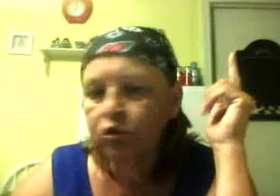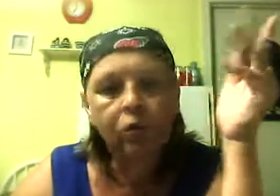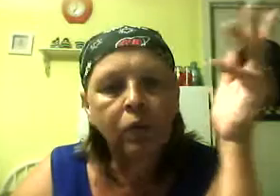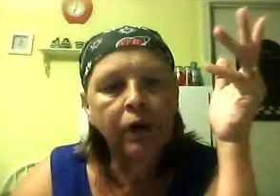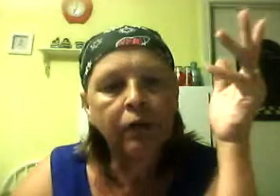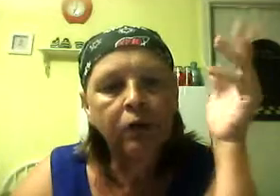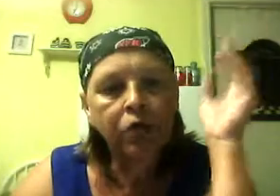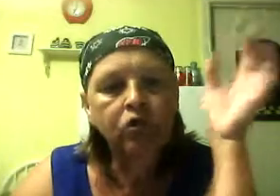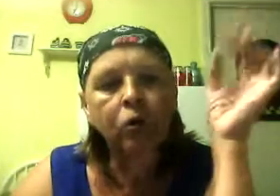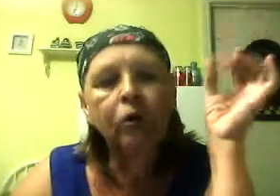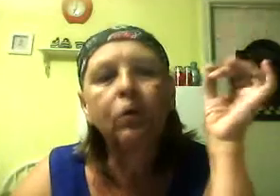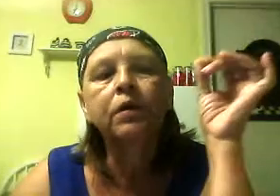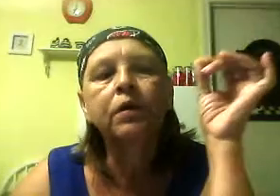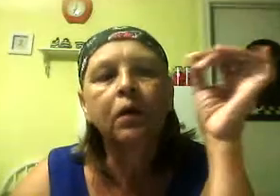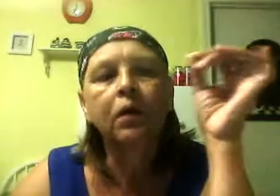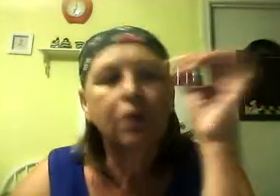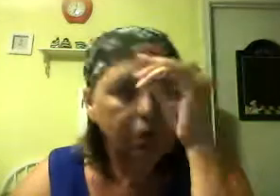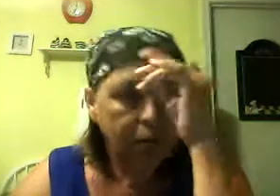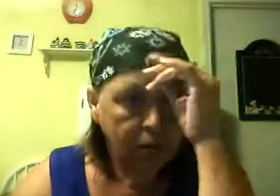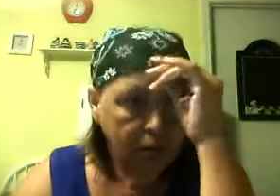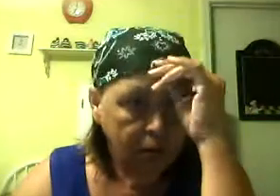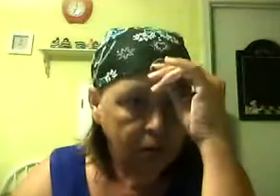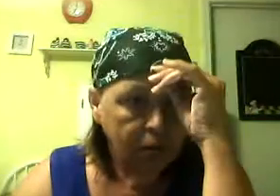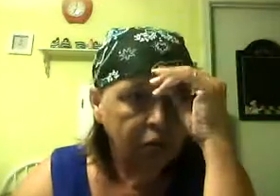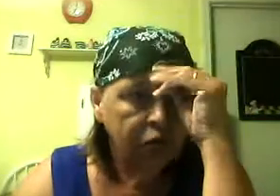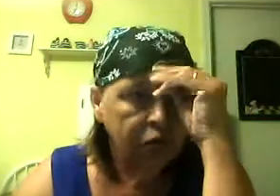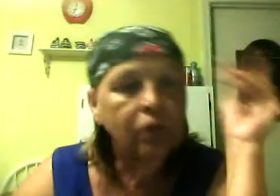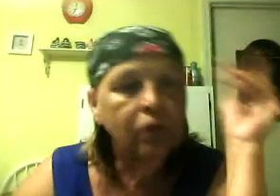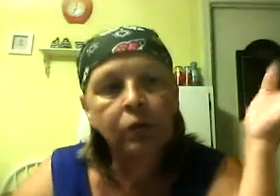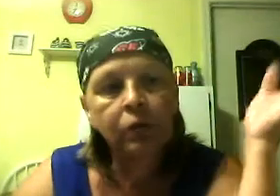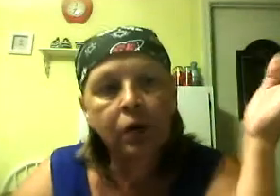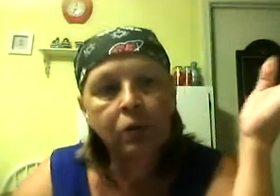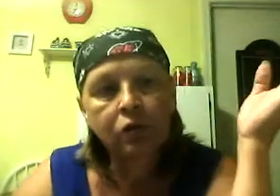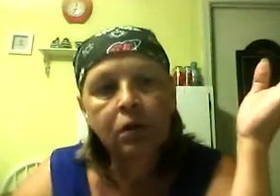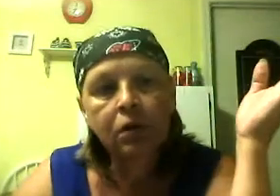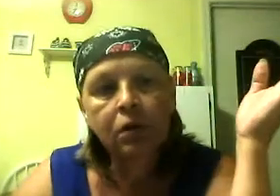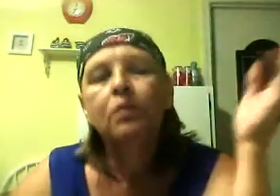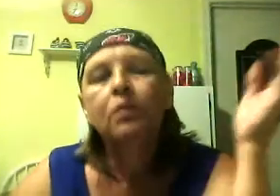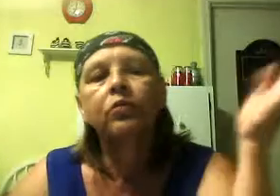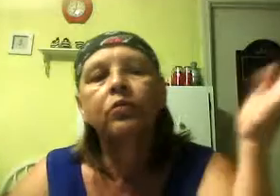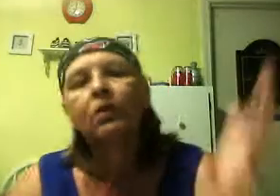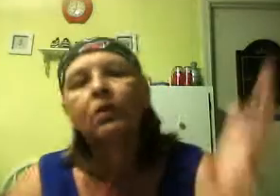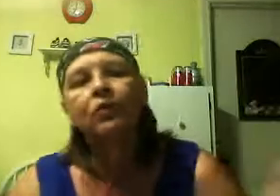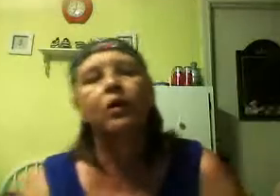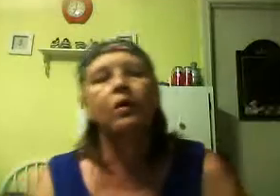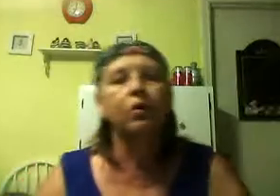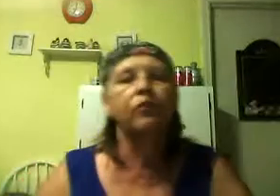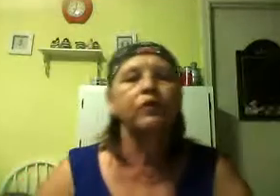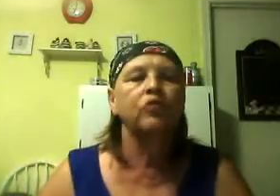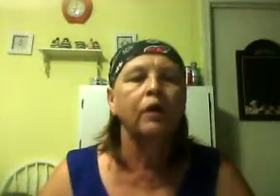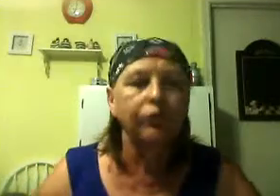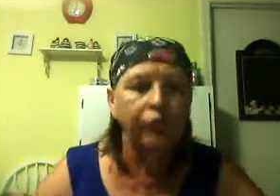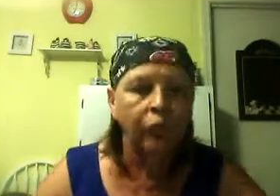joke around and enjoy it while you can, because tomorrow's not promised to you. So I try to live each day